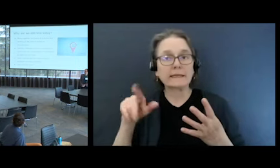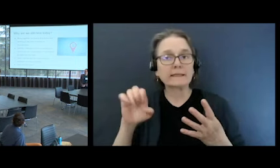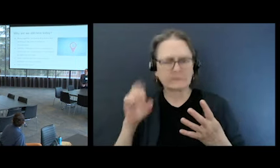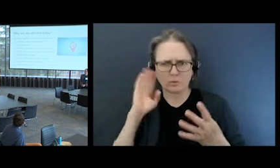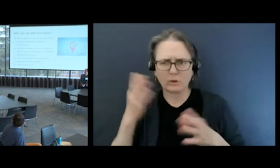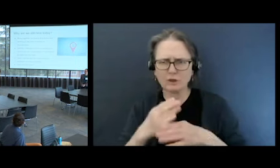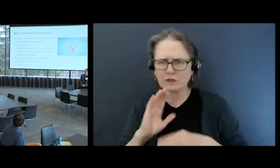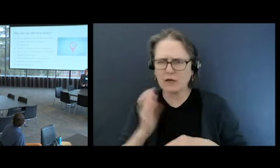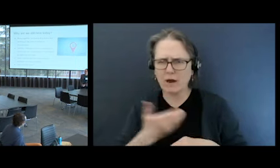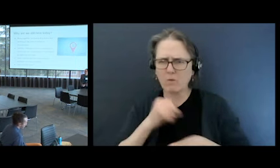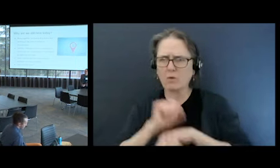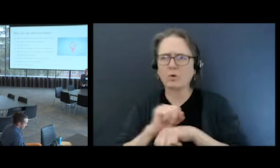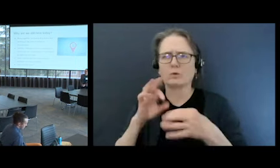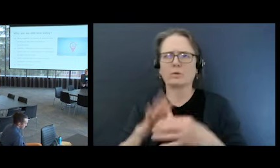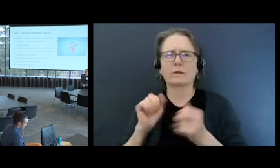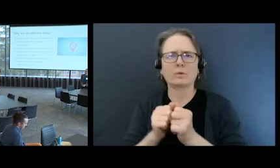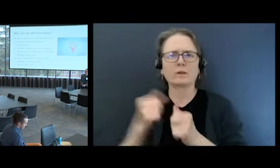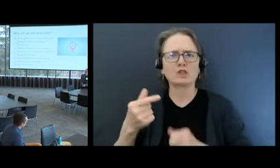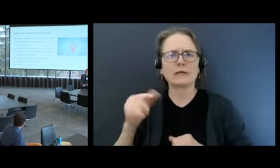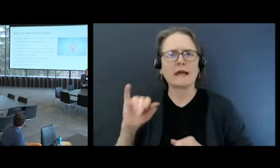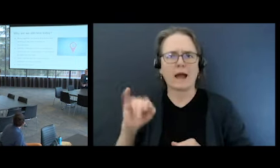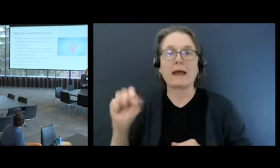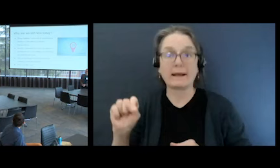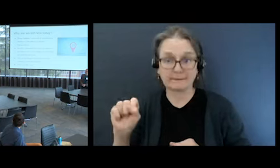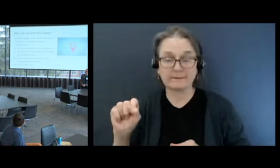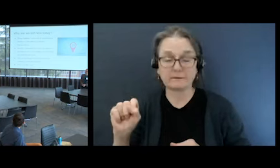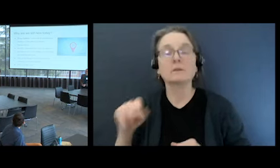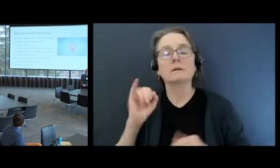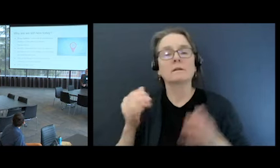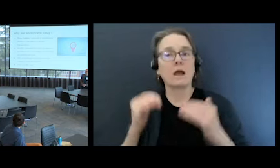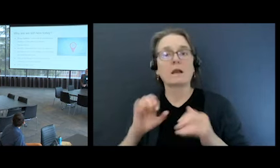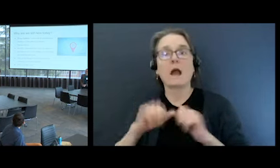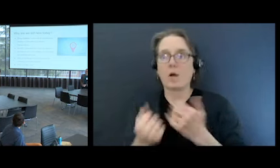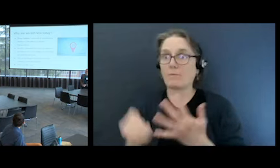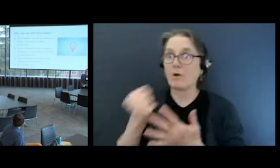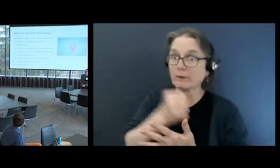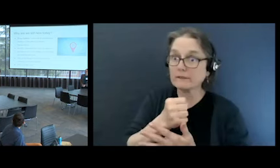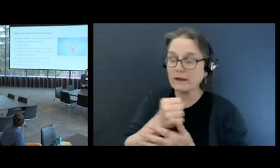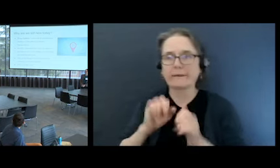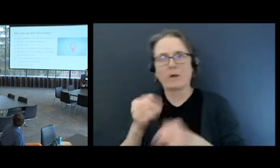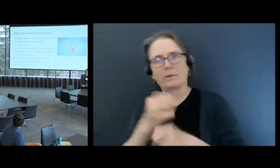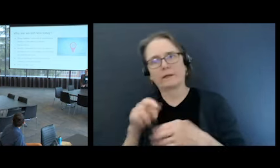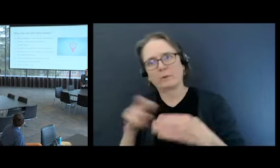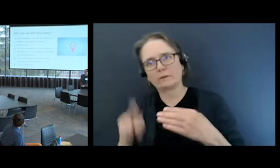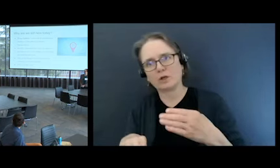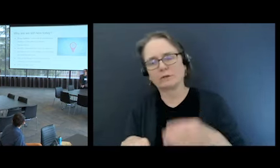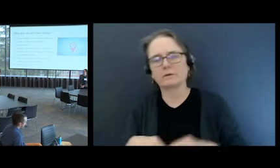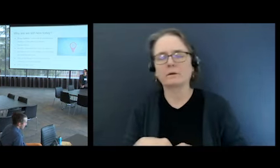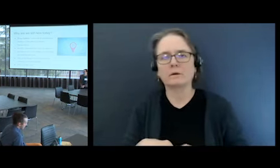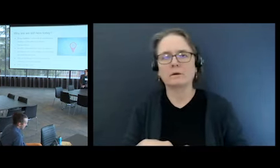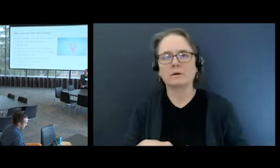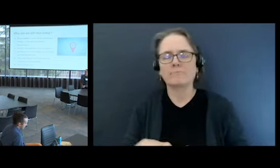we prioritize, and how we get results. And I'll be really honest with you, yesterday when I heard about all those